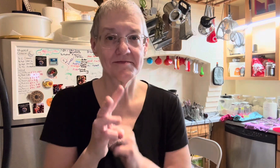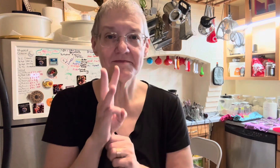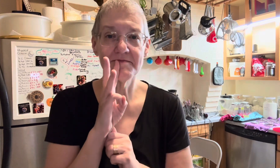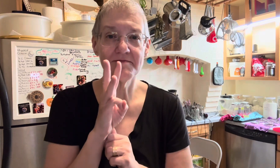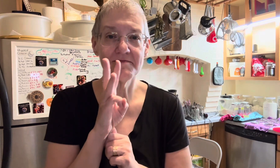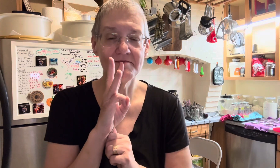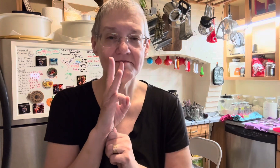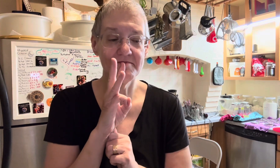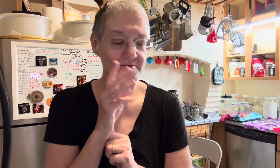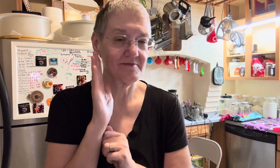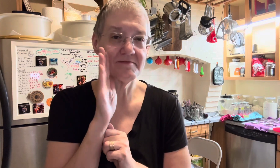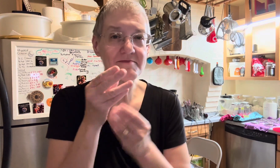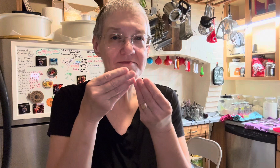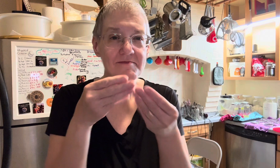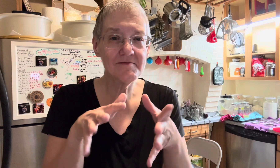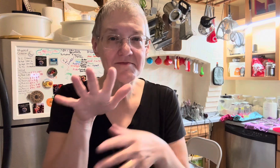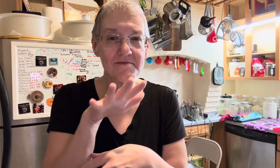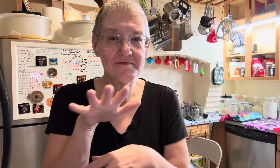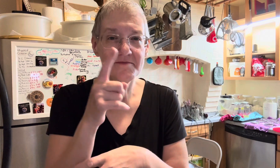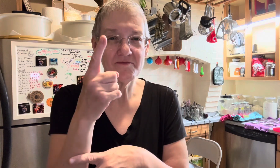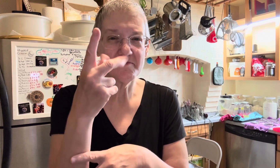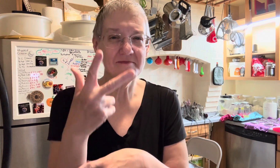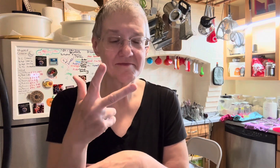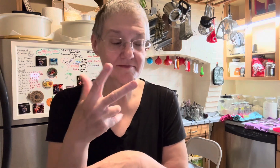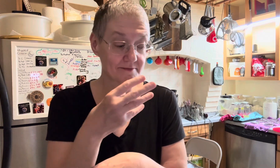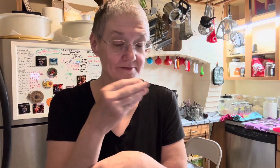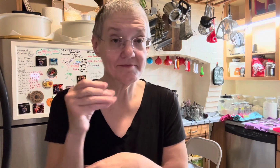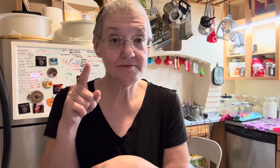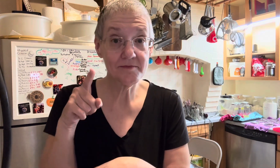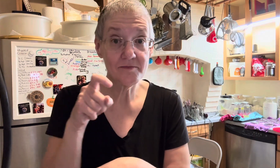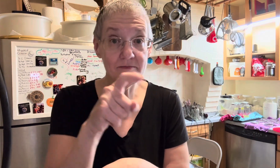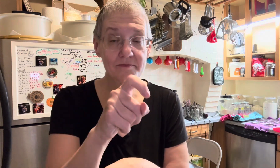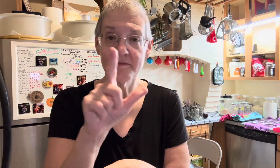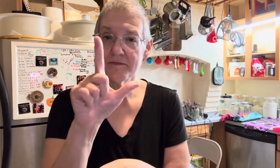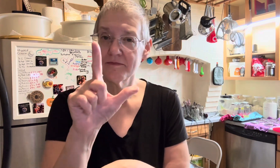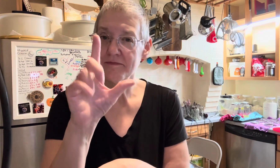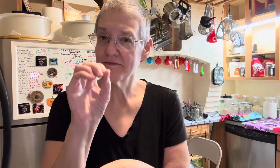added water, and you're going to lose about 1/3 of the weight.